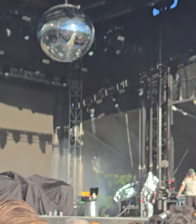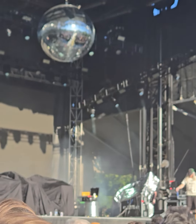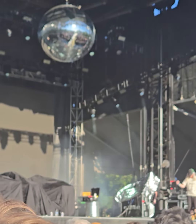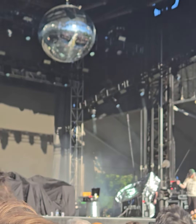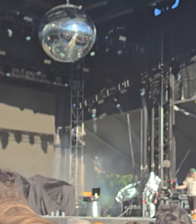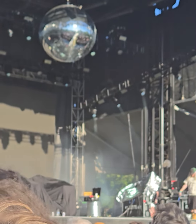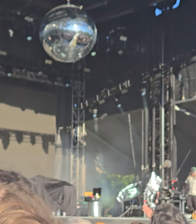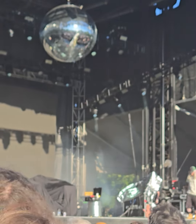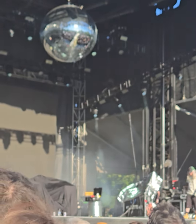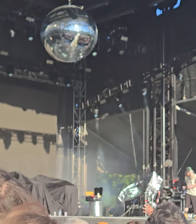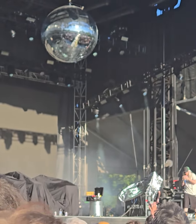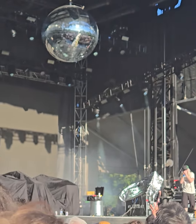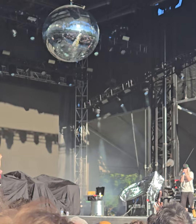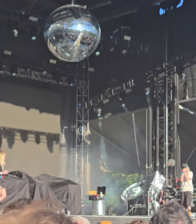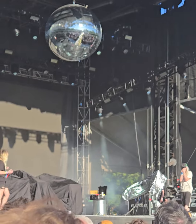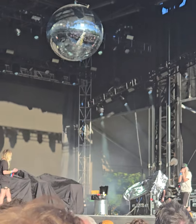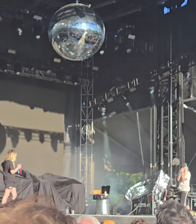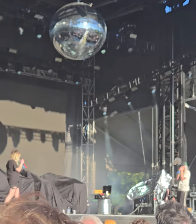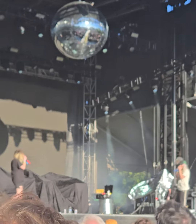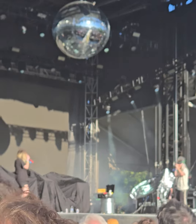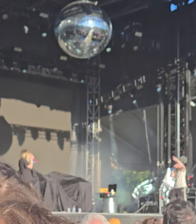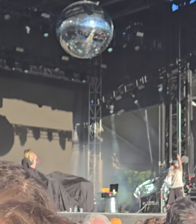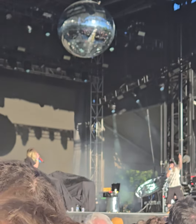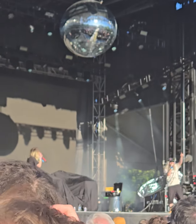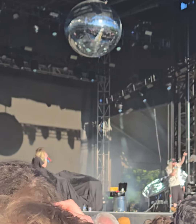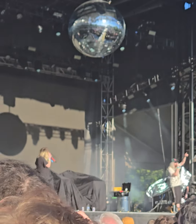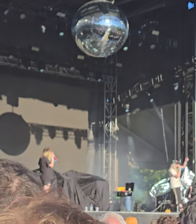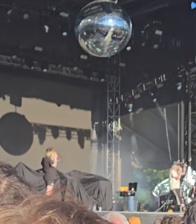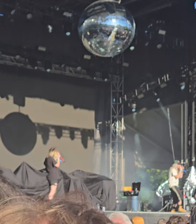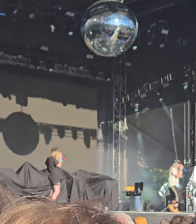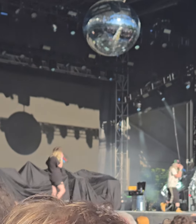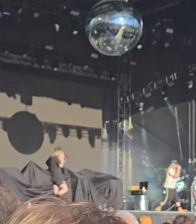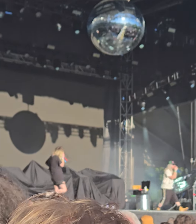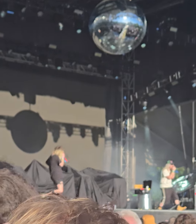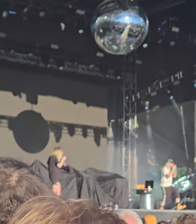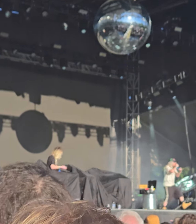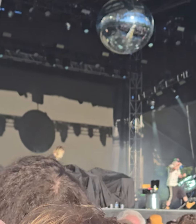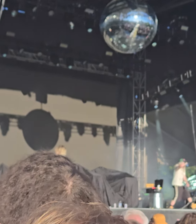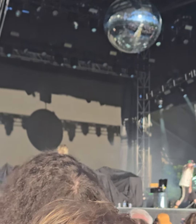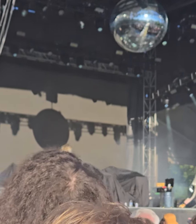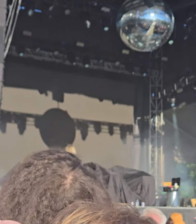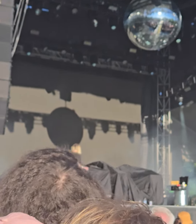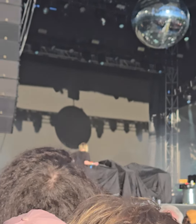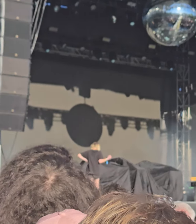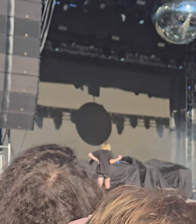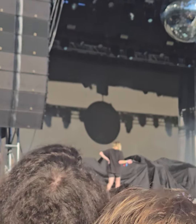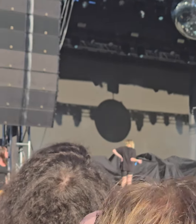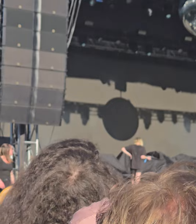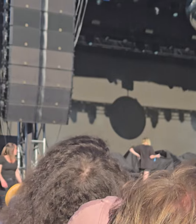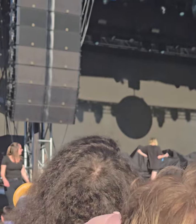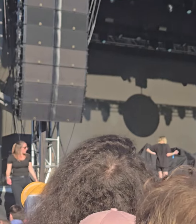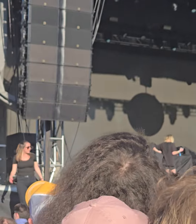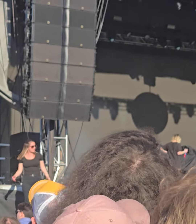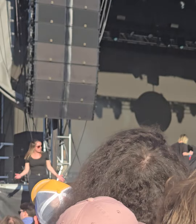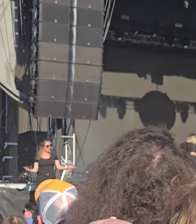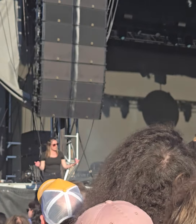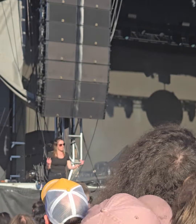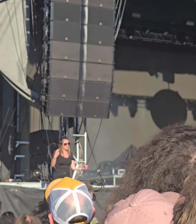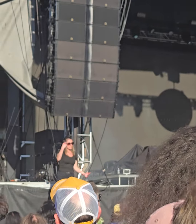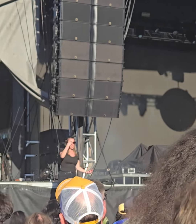What do you think, I'm not kidding, I'm not kidding What each is that little